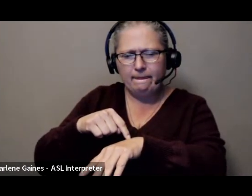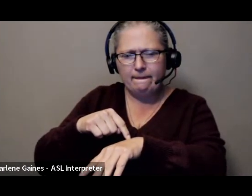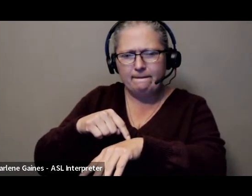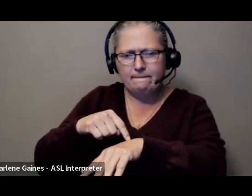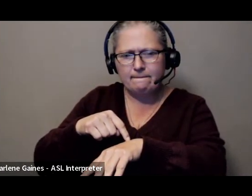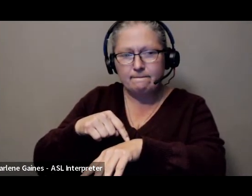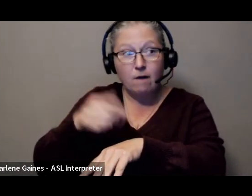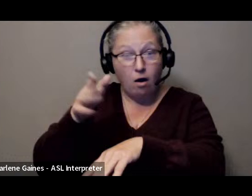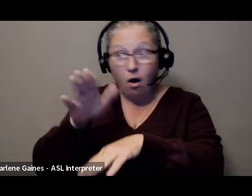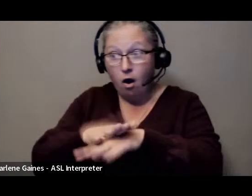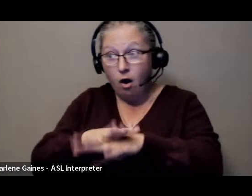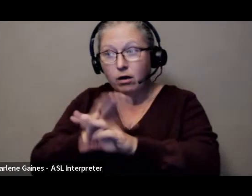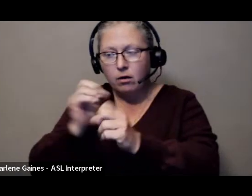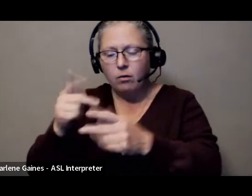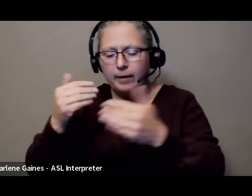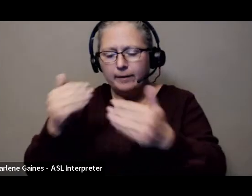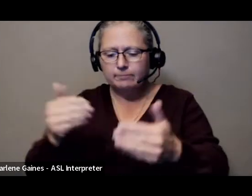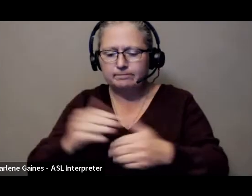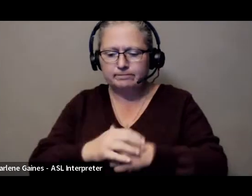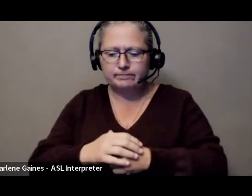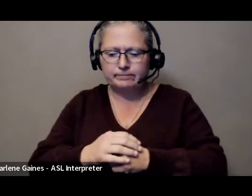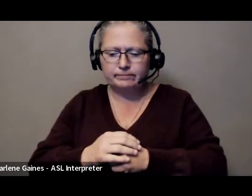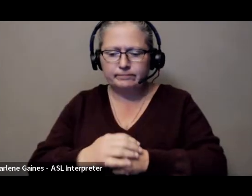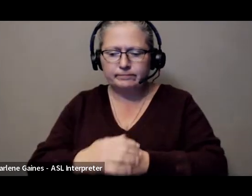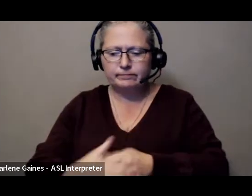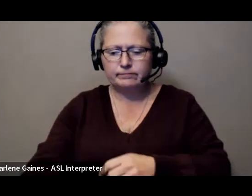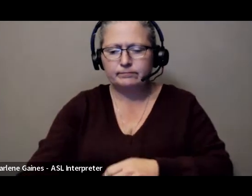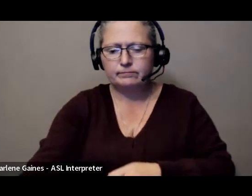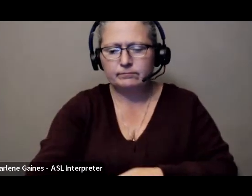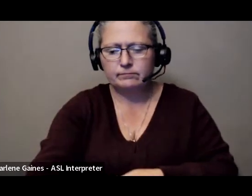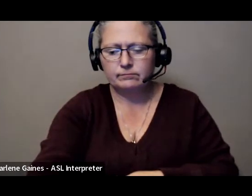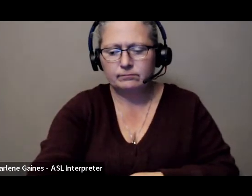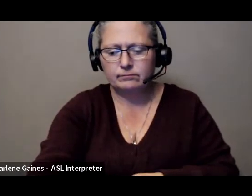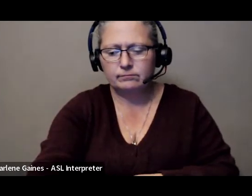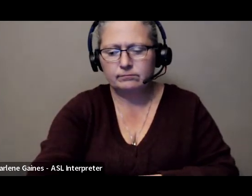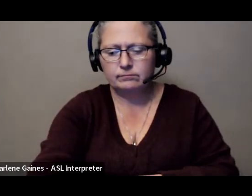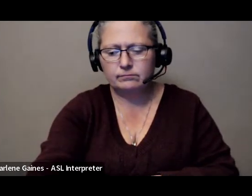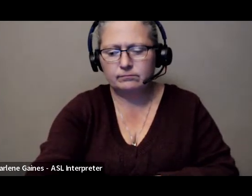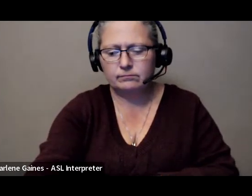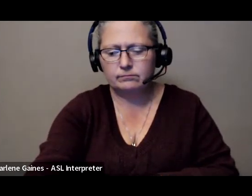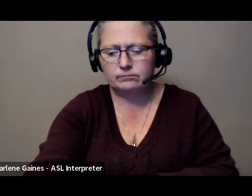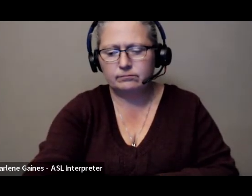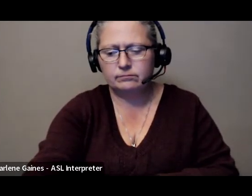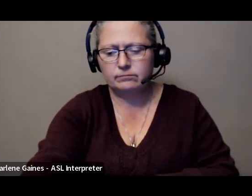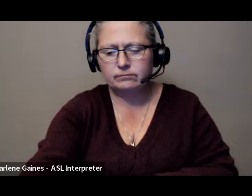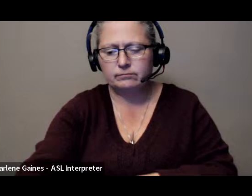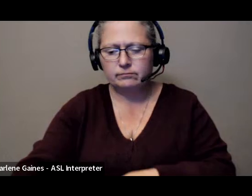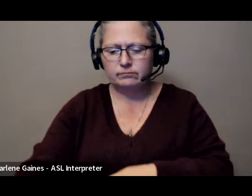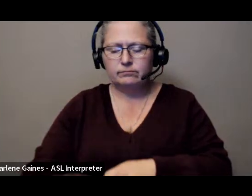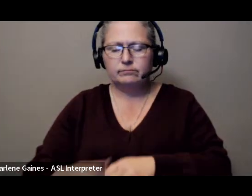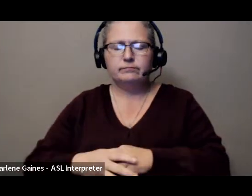Oh, it's there? Okay, great. The right corner. Oh, thank you. It's Thank you. small. Okay, thank you.